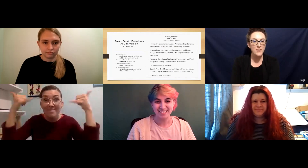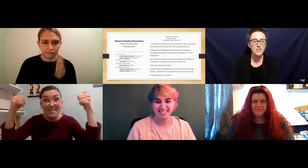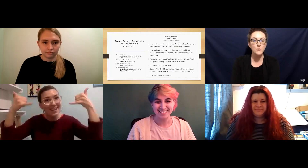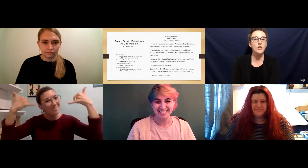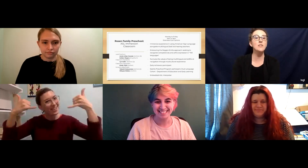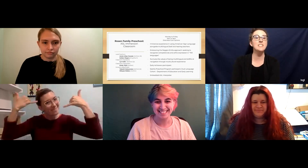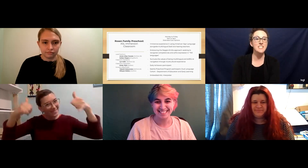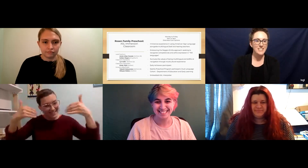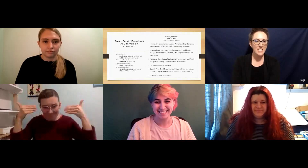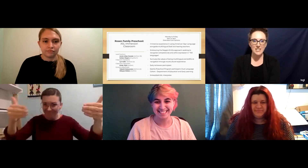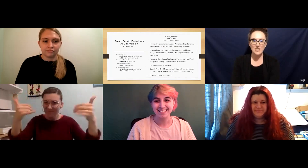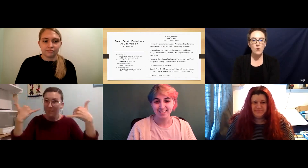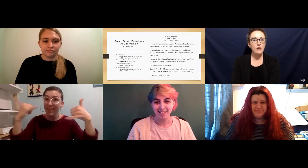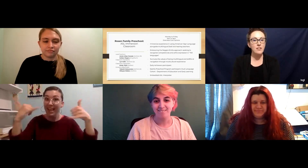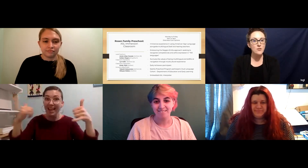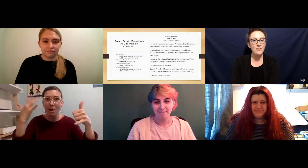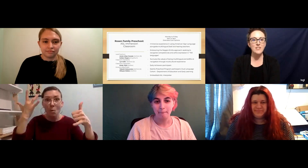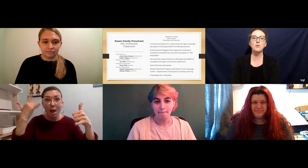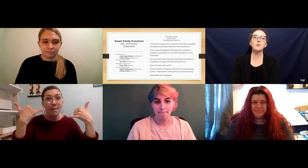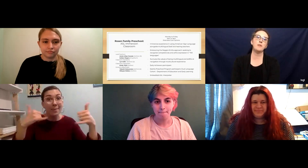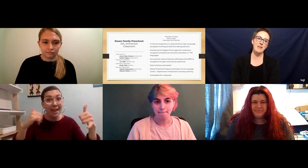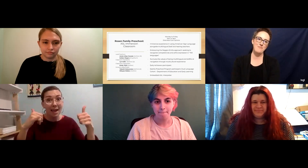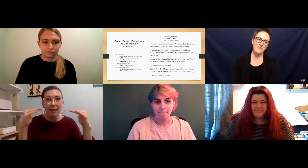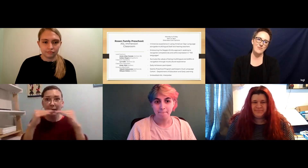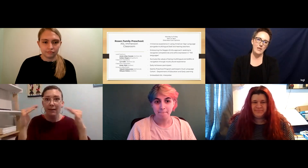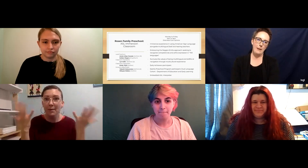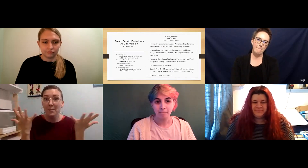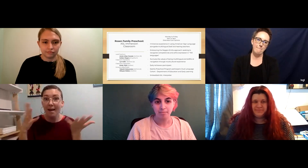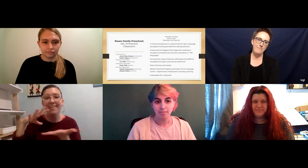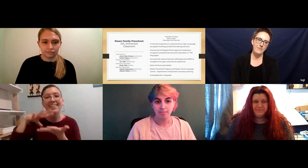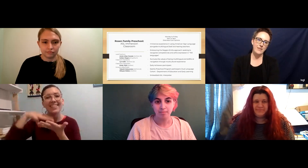we're there to encourage. So how do they do that? They do it through play.